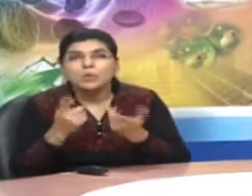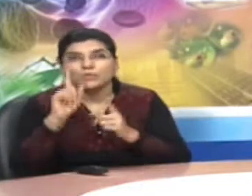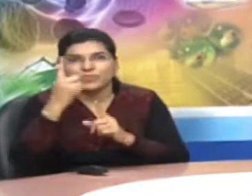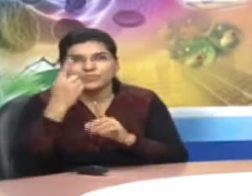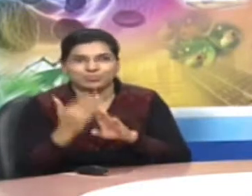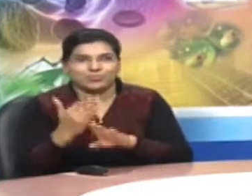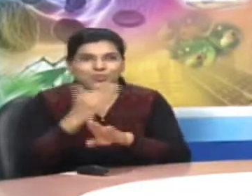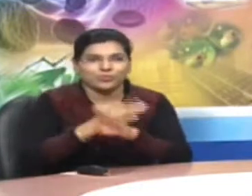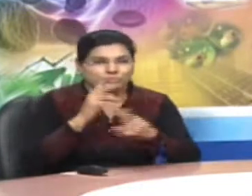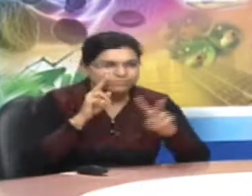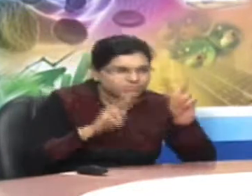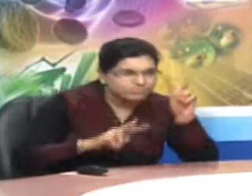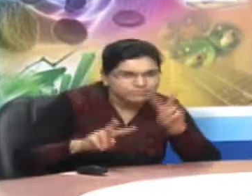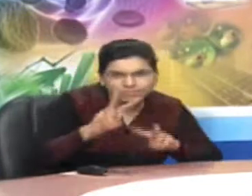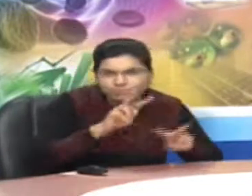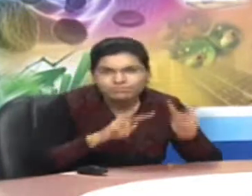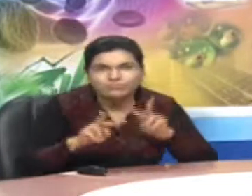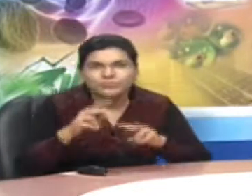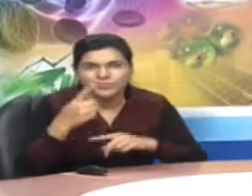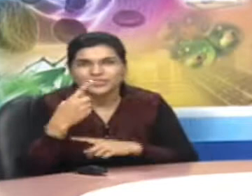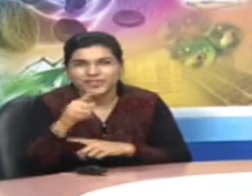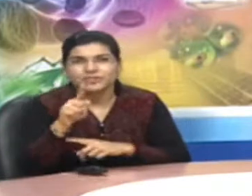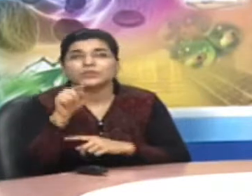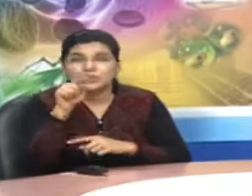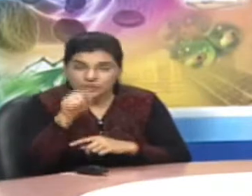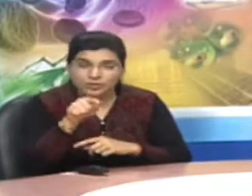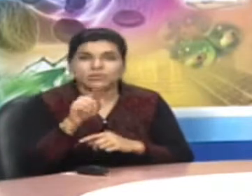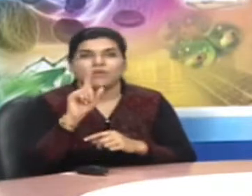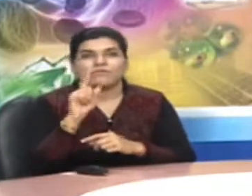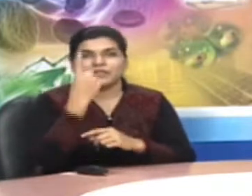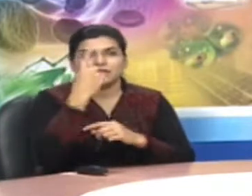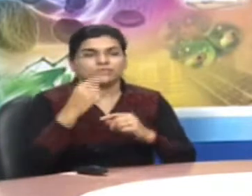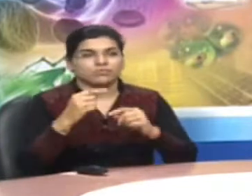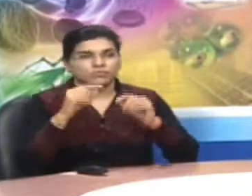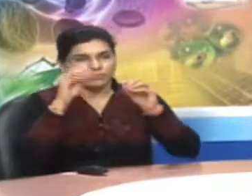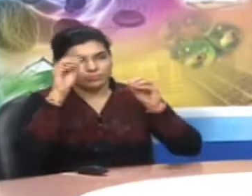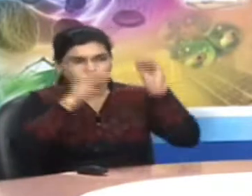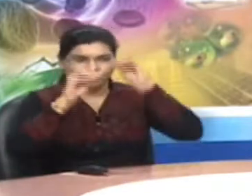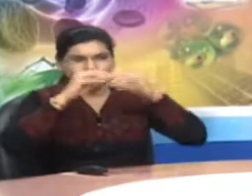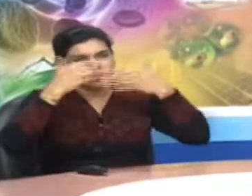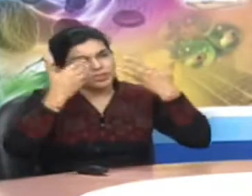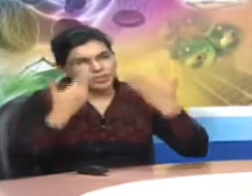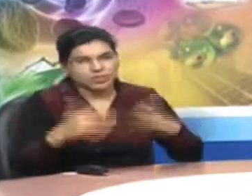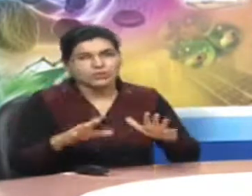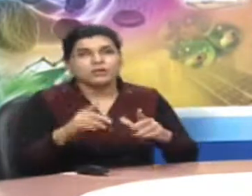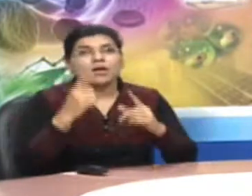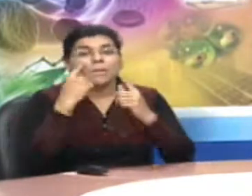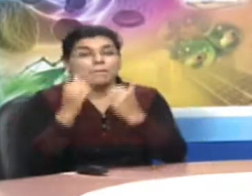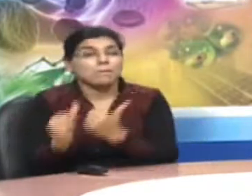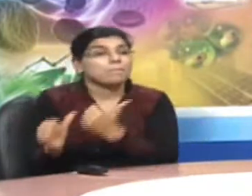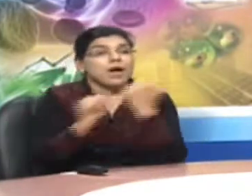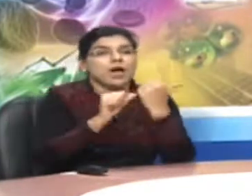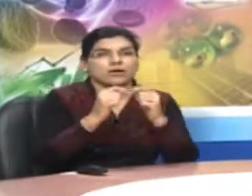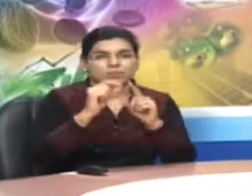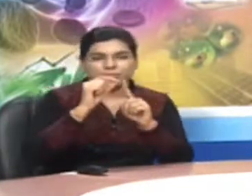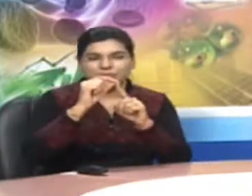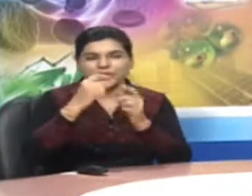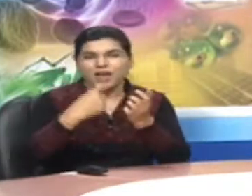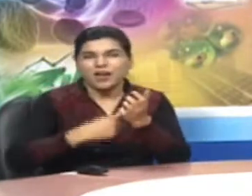So, when you want to print slides, we first will preview it to print preview